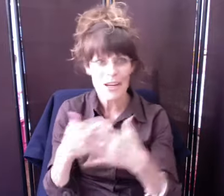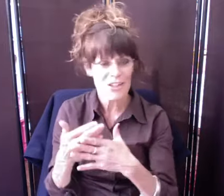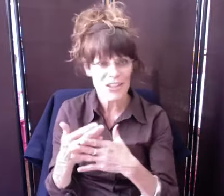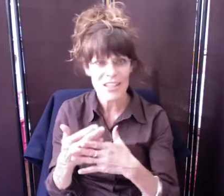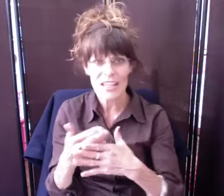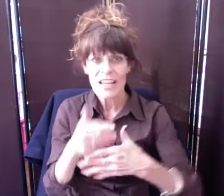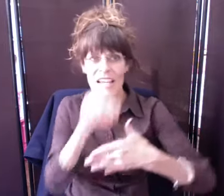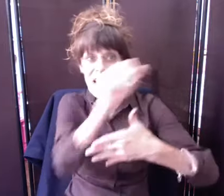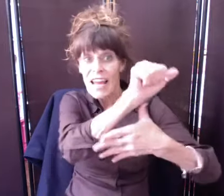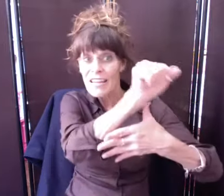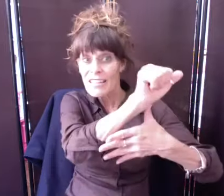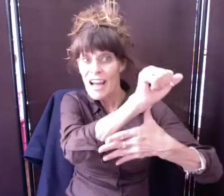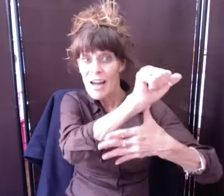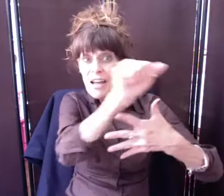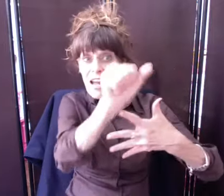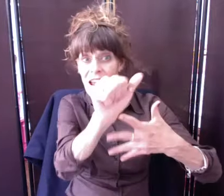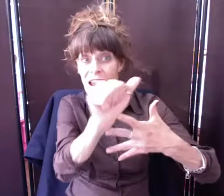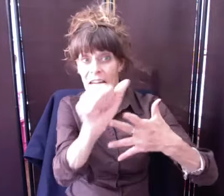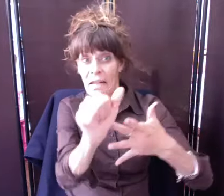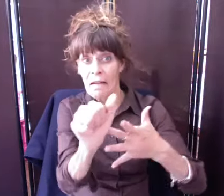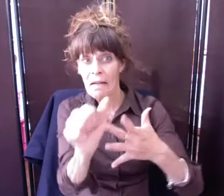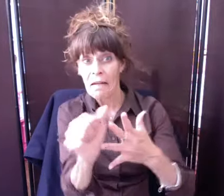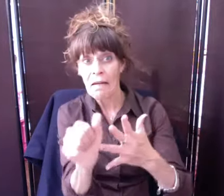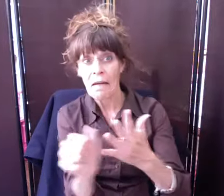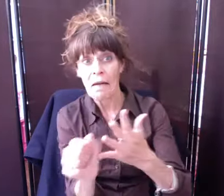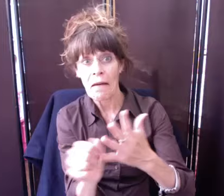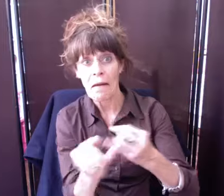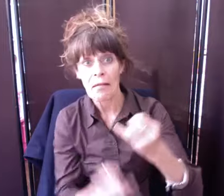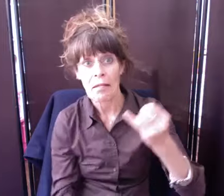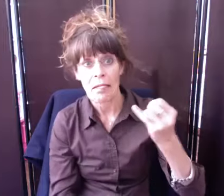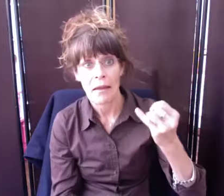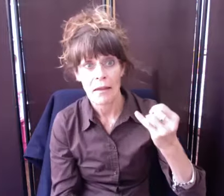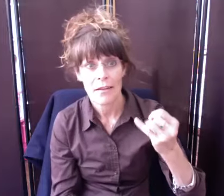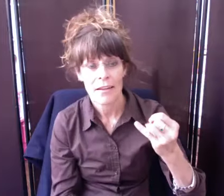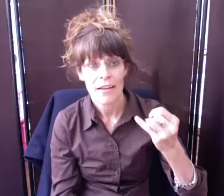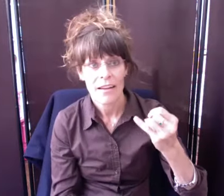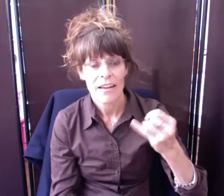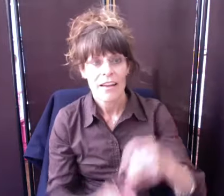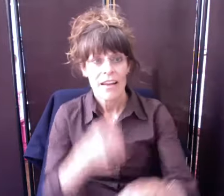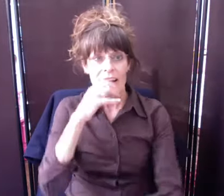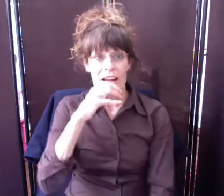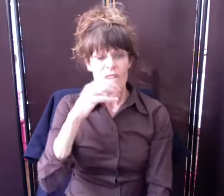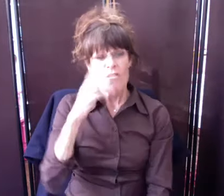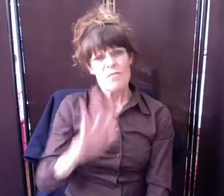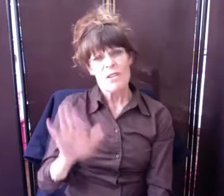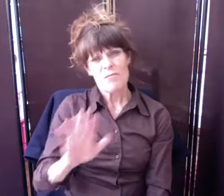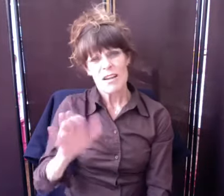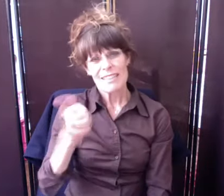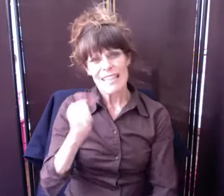putting me first. And around 10 years sober, I don't want to work with Michelle anymore. And so I get a